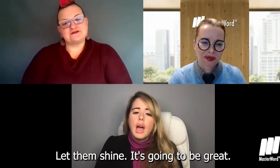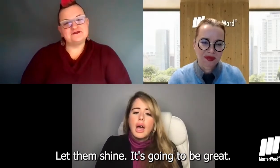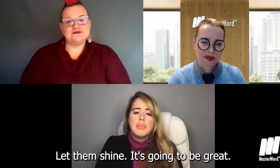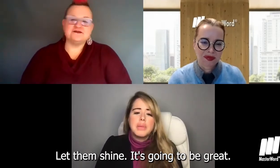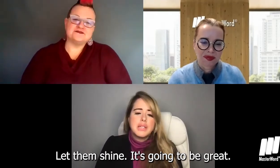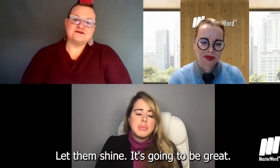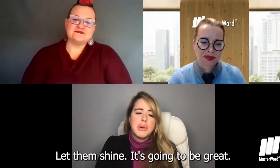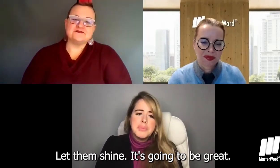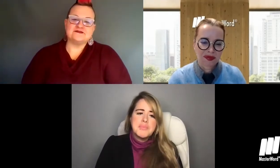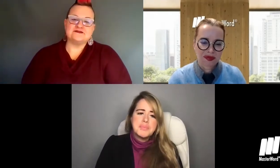It's going to be great.